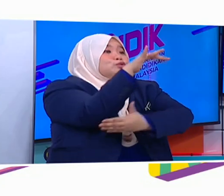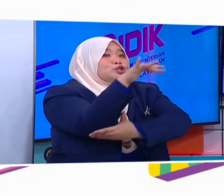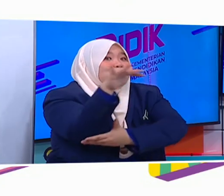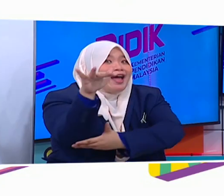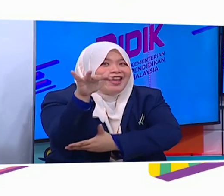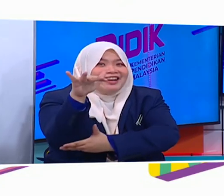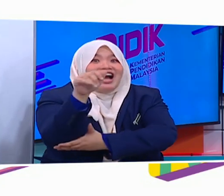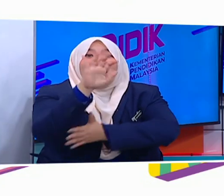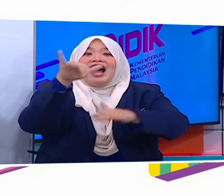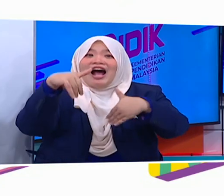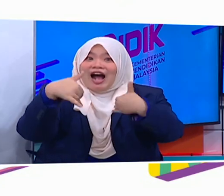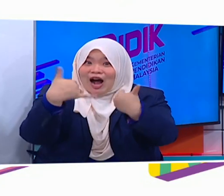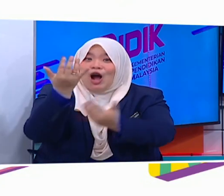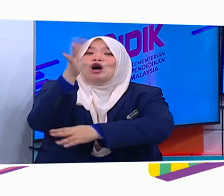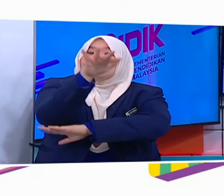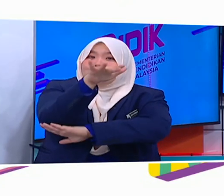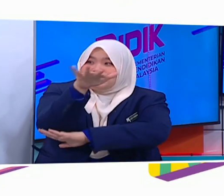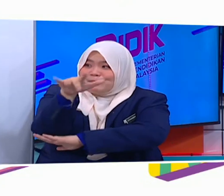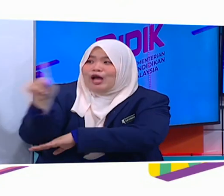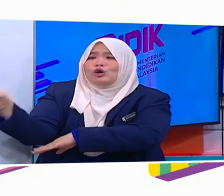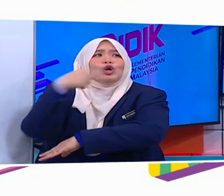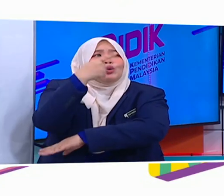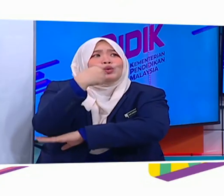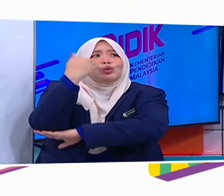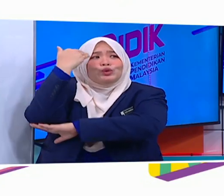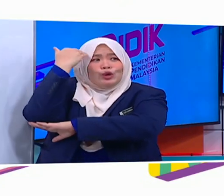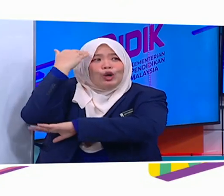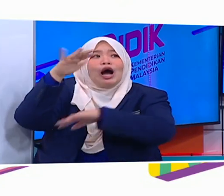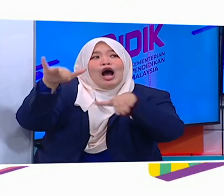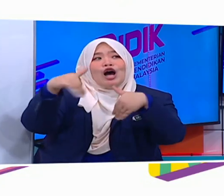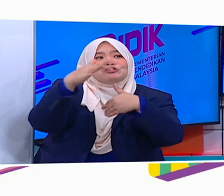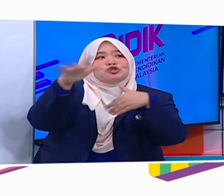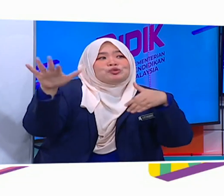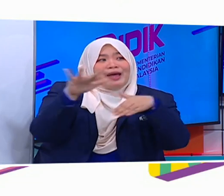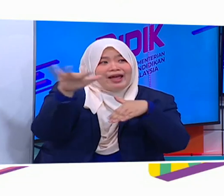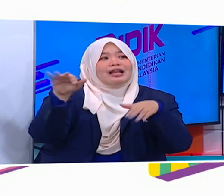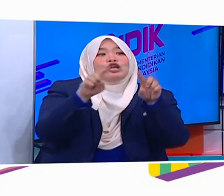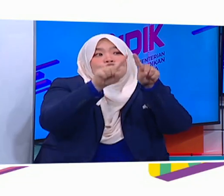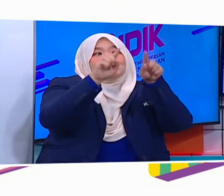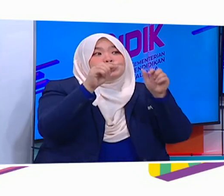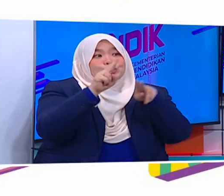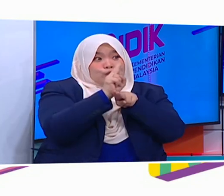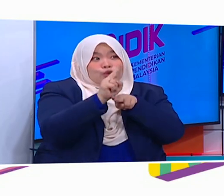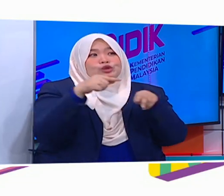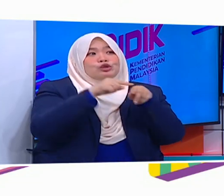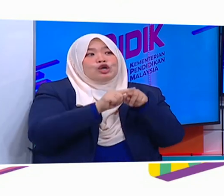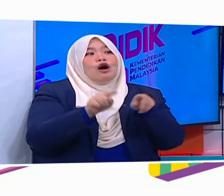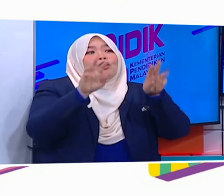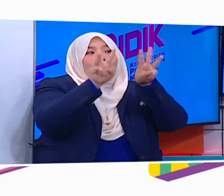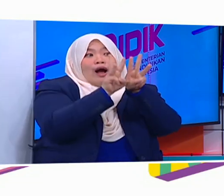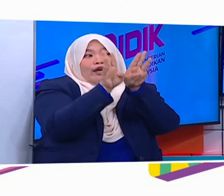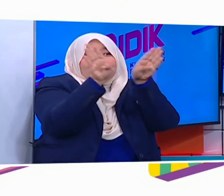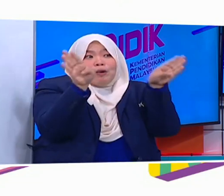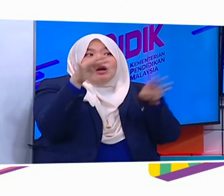How to spell? How to spell? Who know how to spell? Use